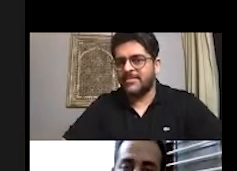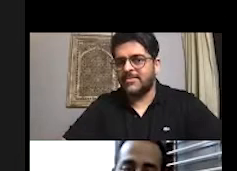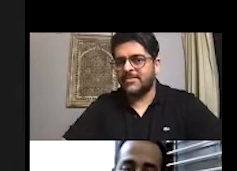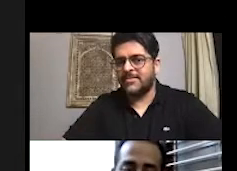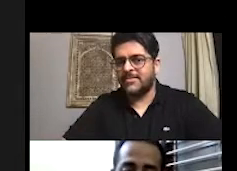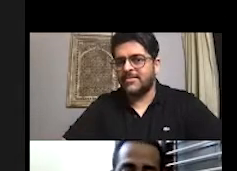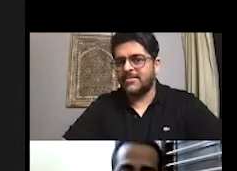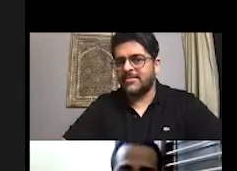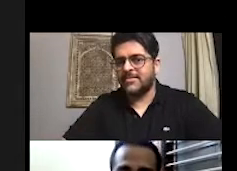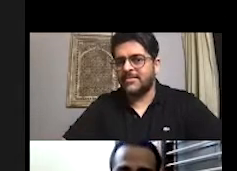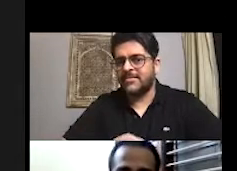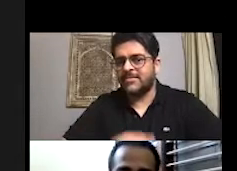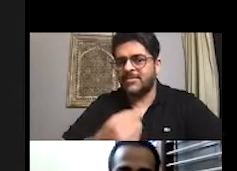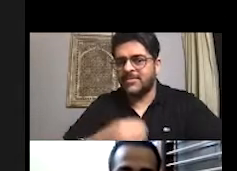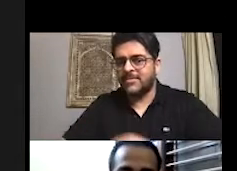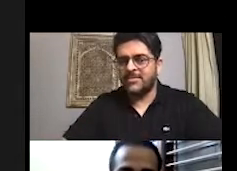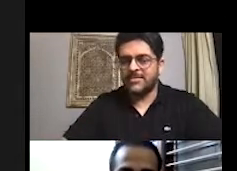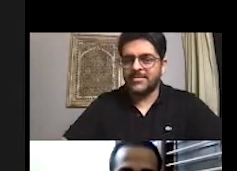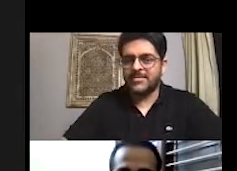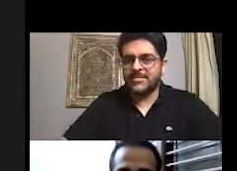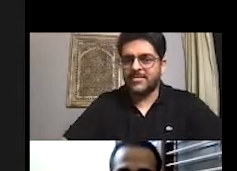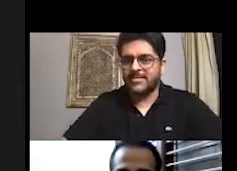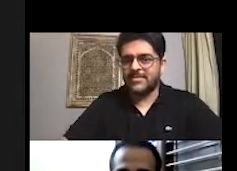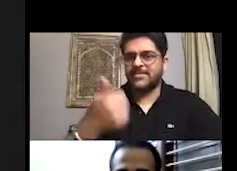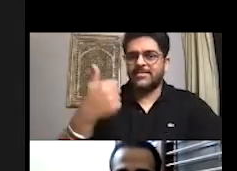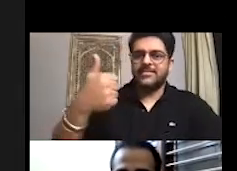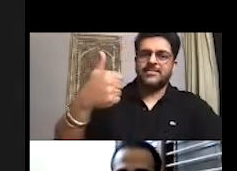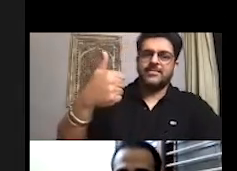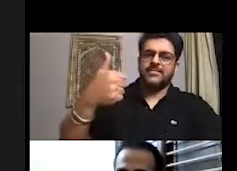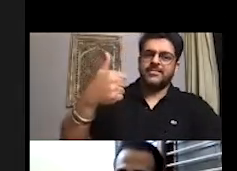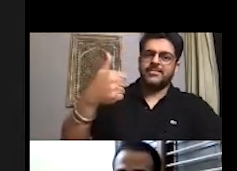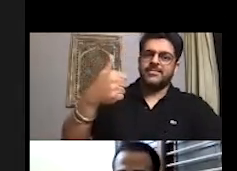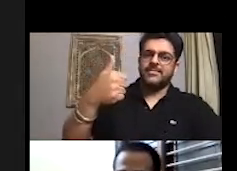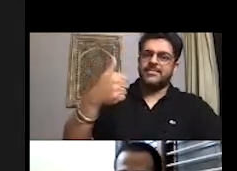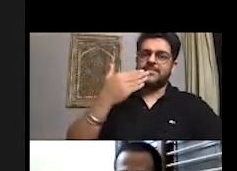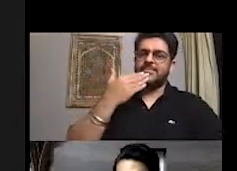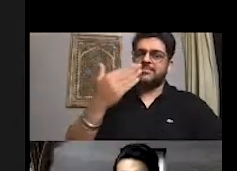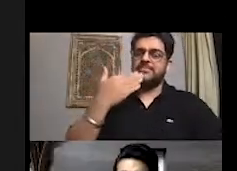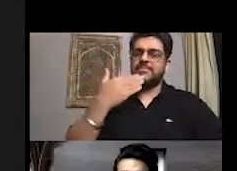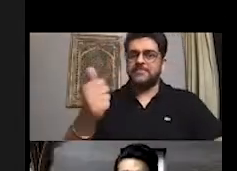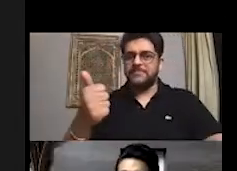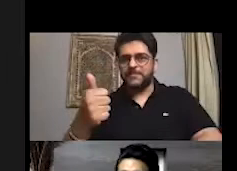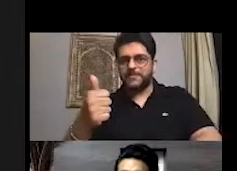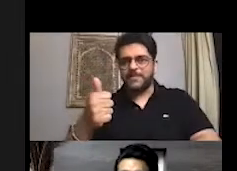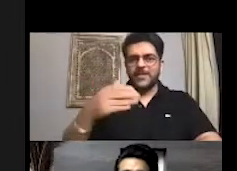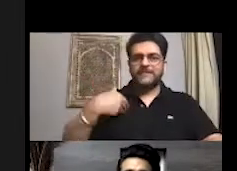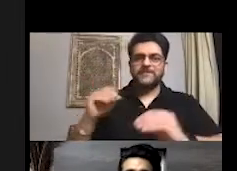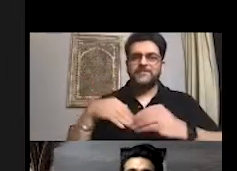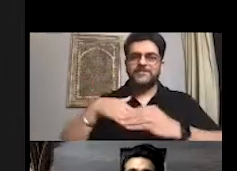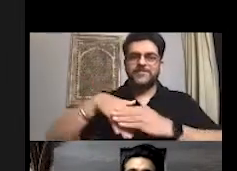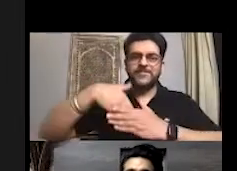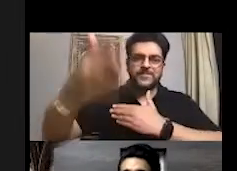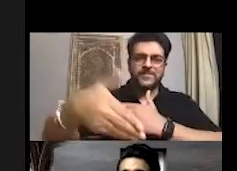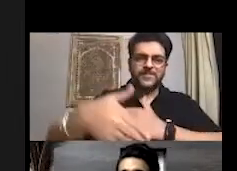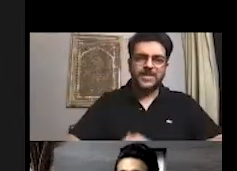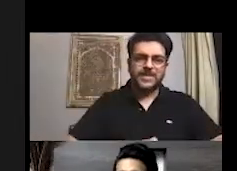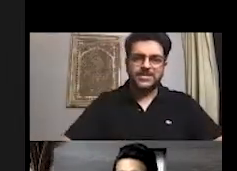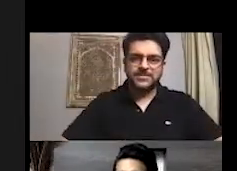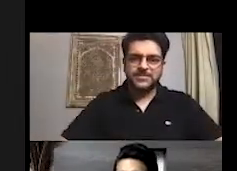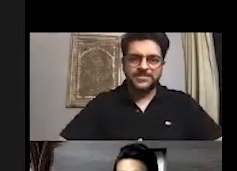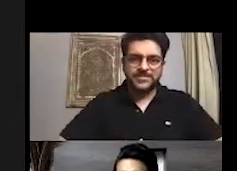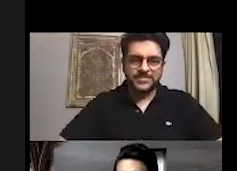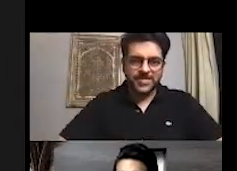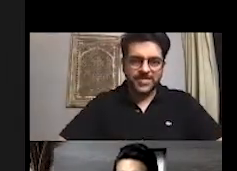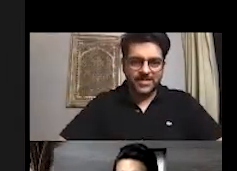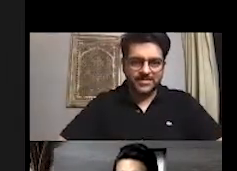beard. So that's how my sign name is that way. So thank you, Gautam. We would